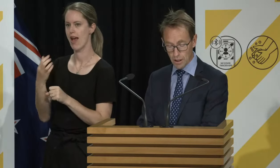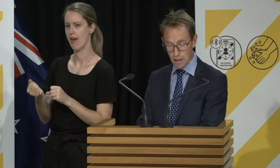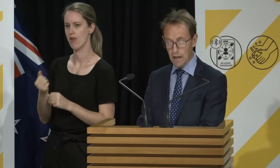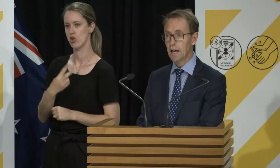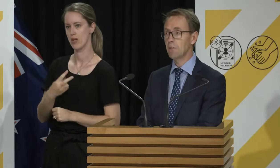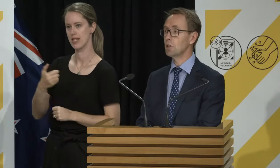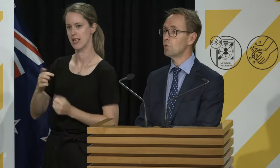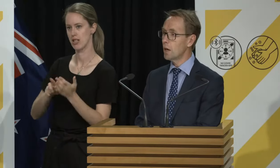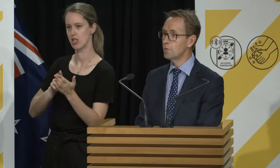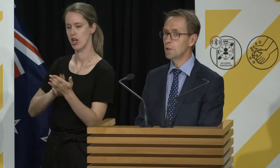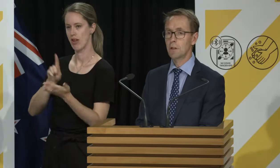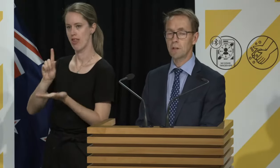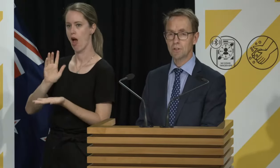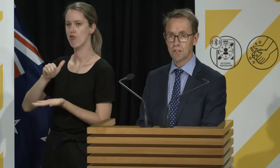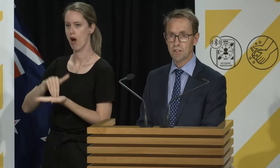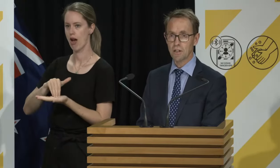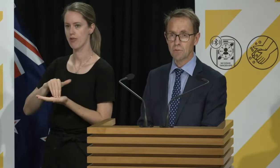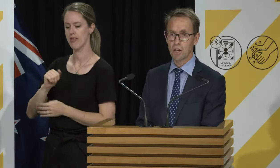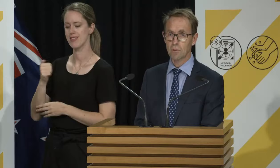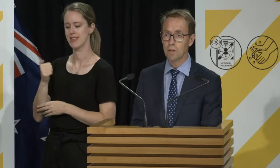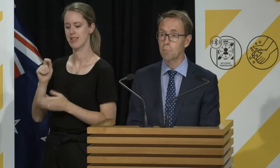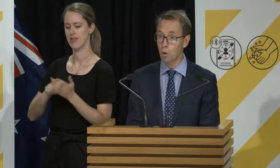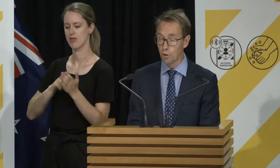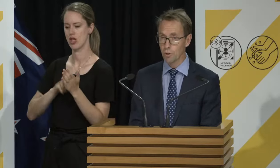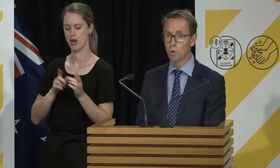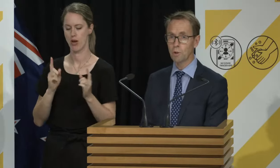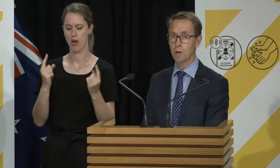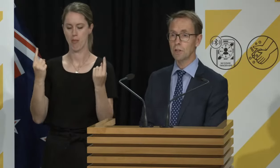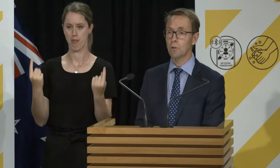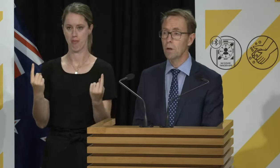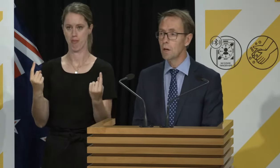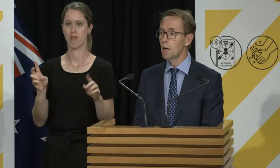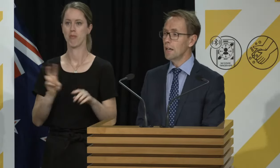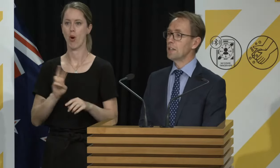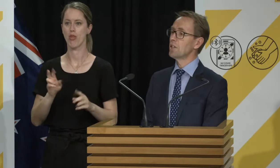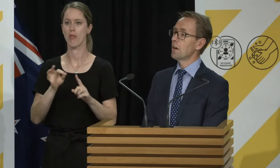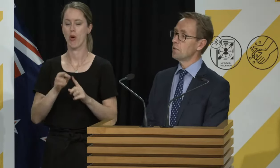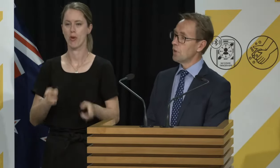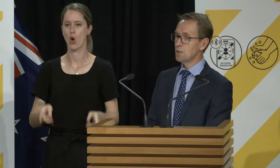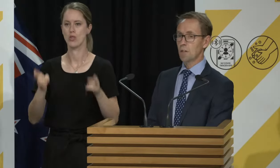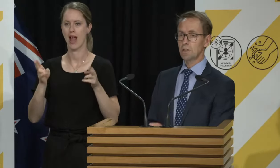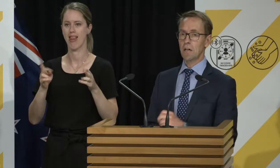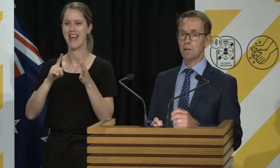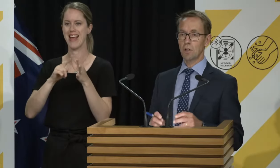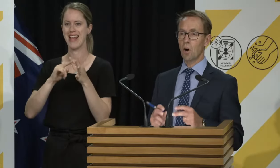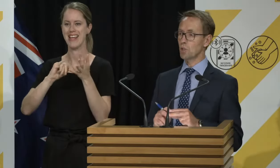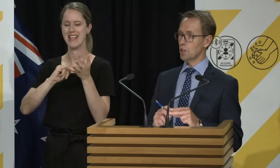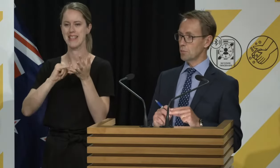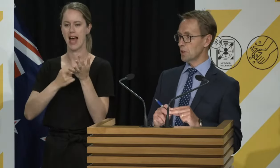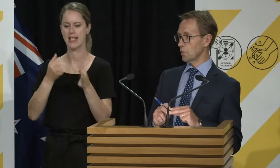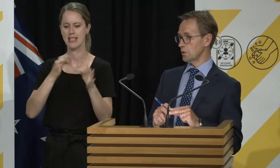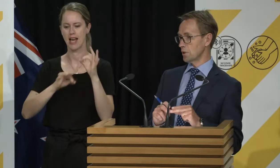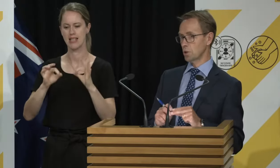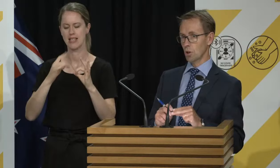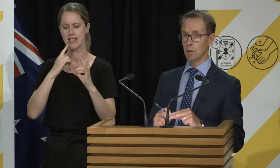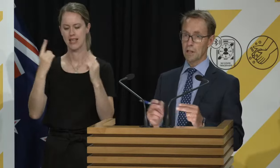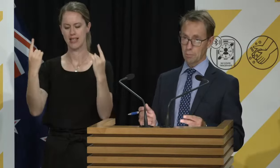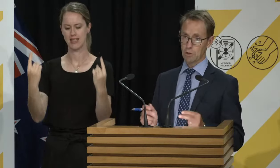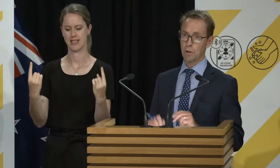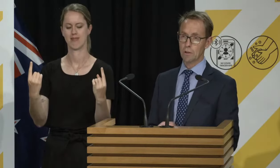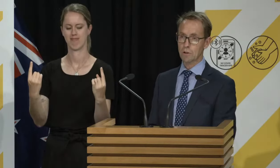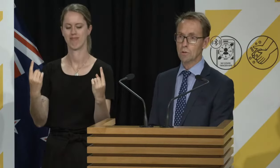January, having arrived on the 16th of January, both at the Pullman Hotel. ESR advised us that the whole genome sequence